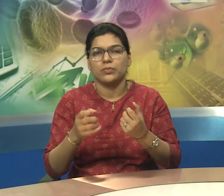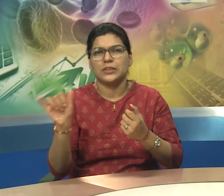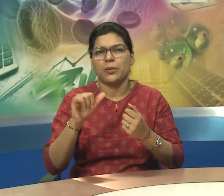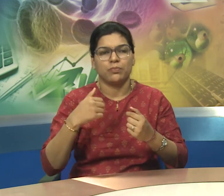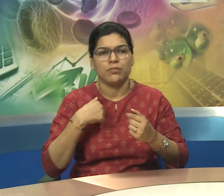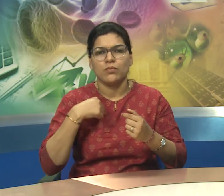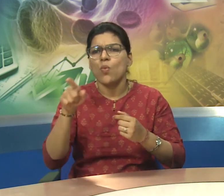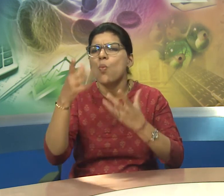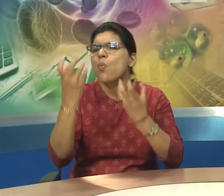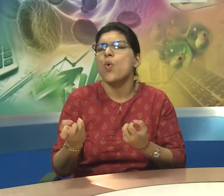Demand.